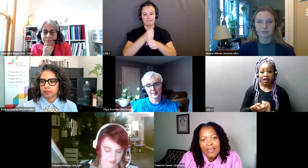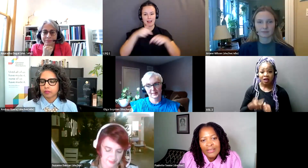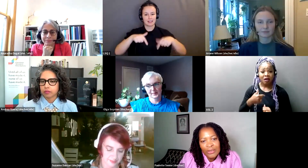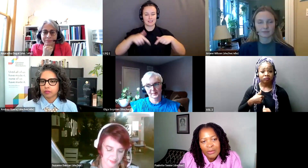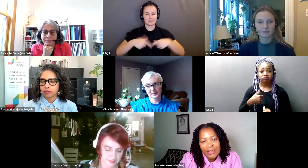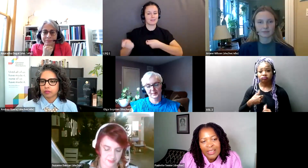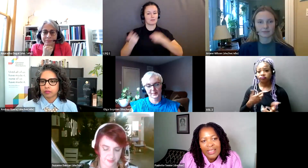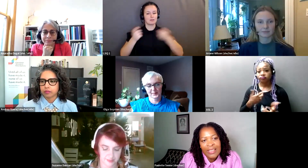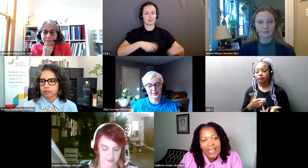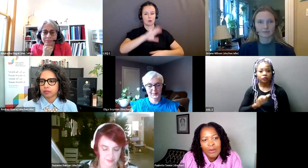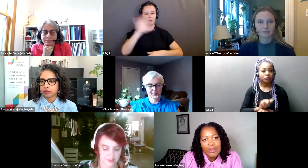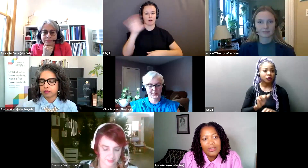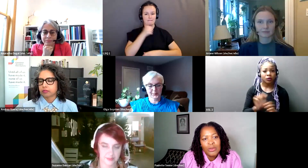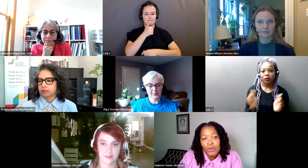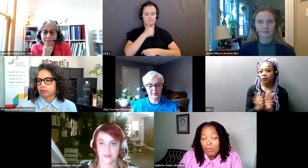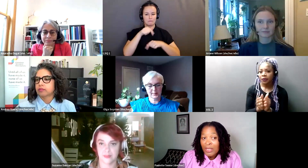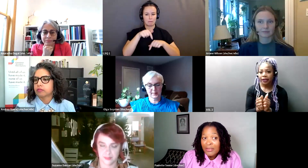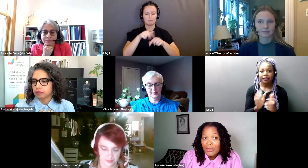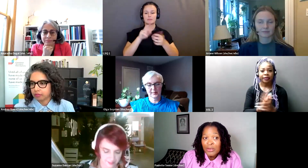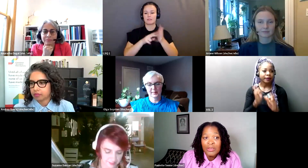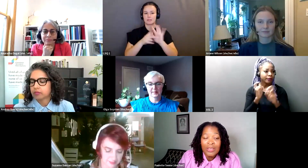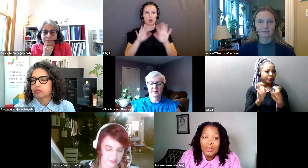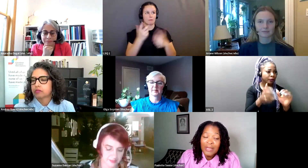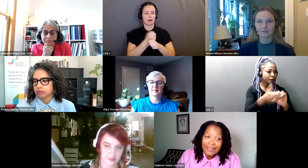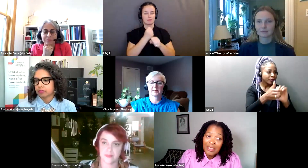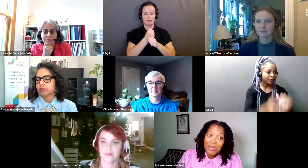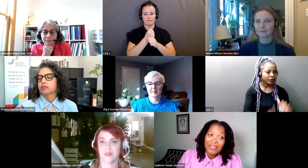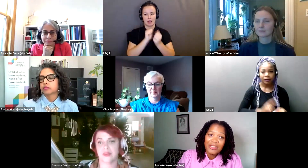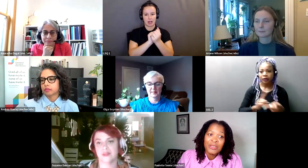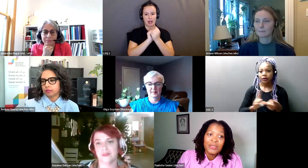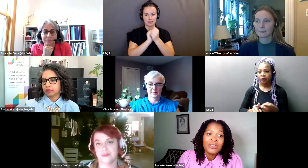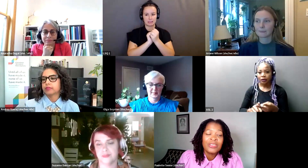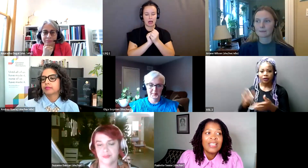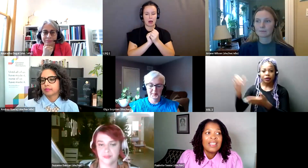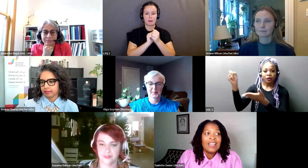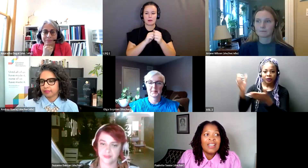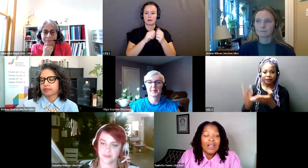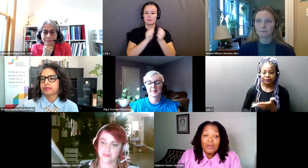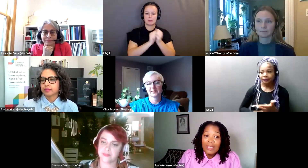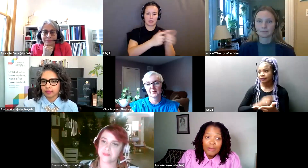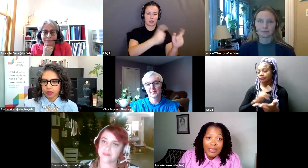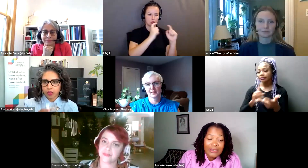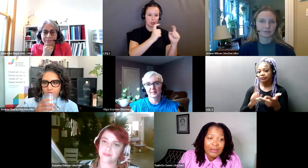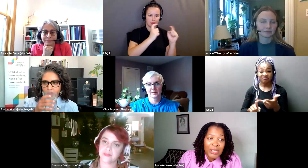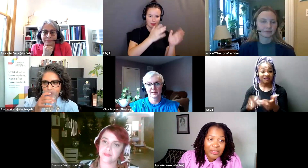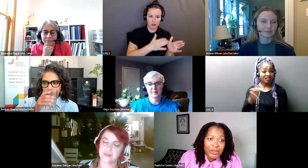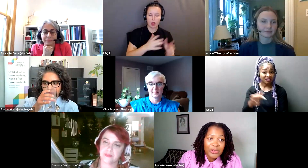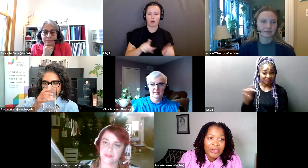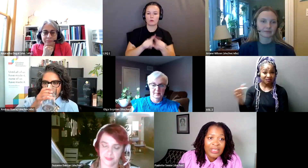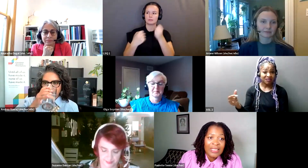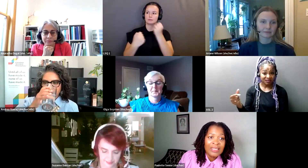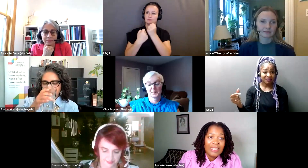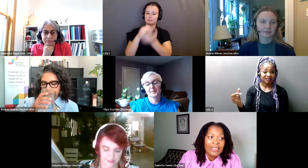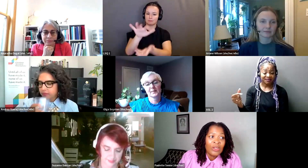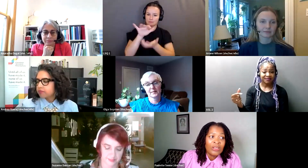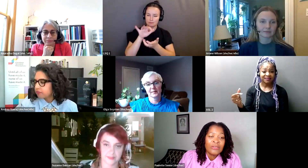with, as Susan was saying, our donor partners, our grantee partners, our government